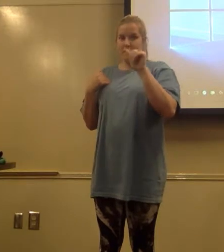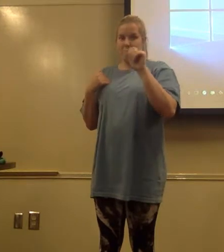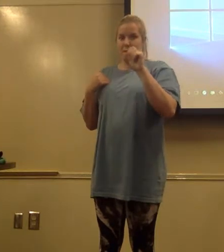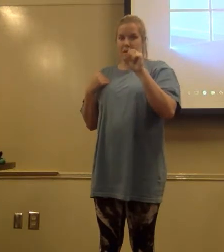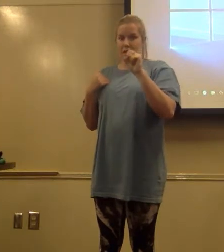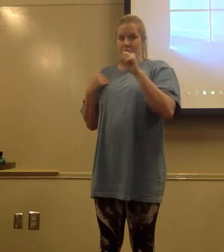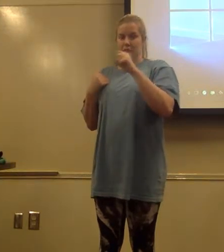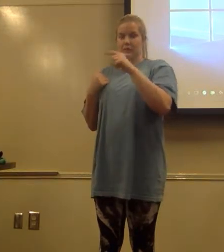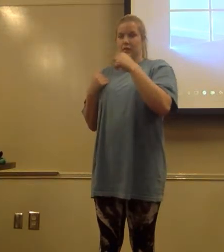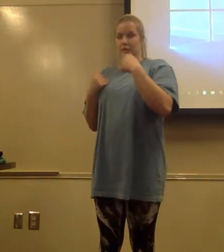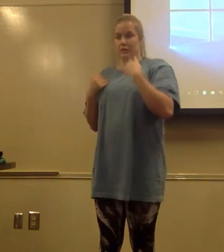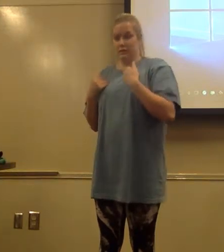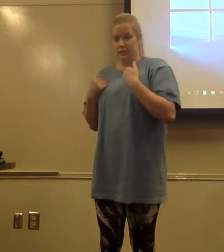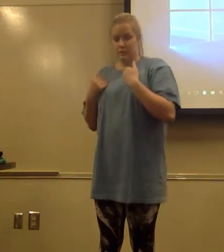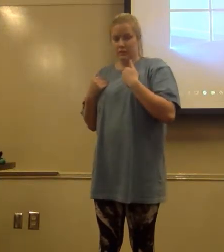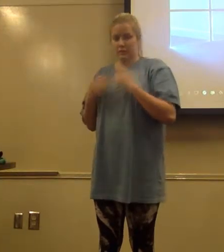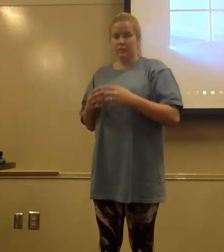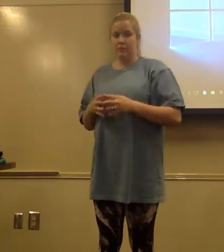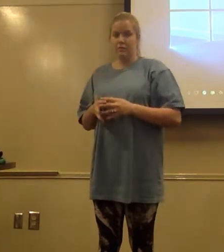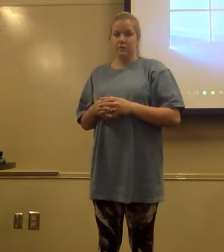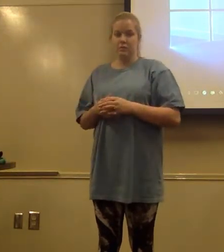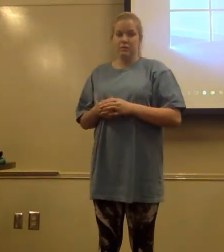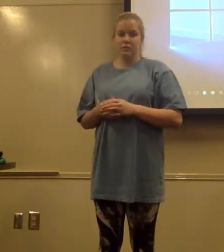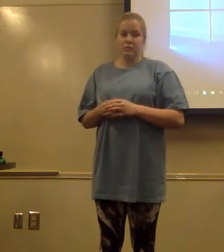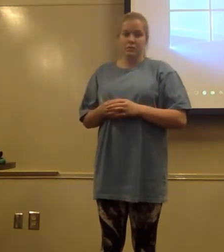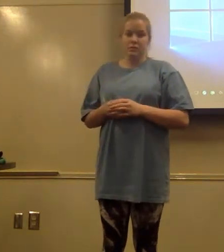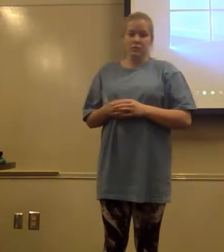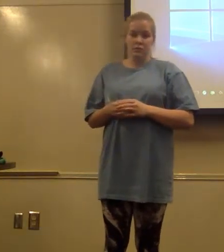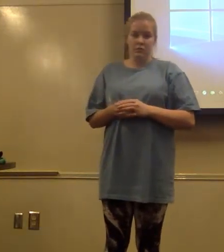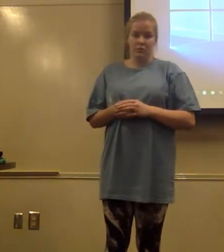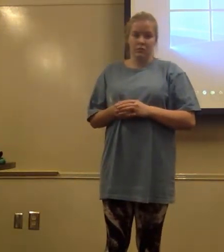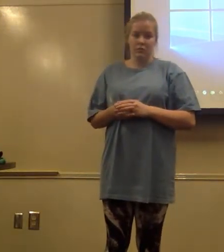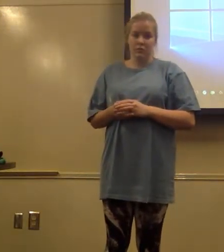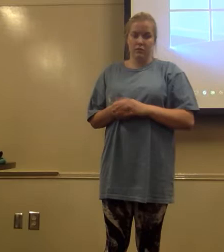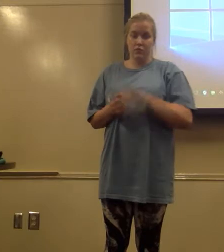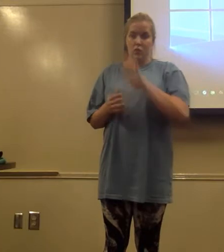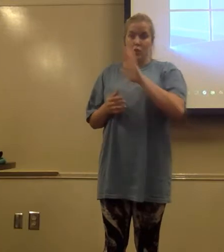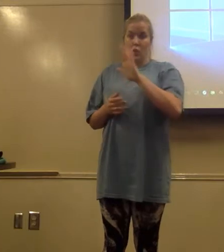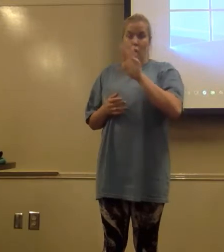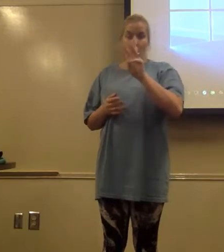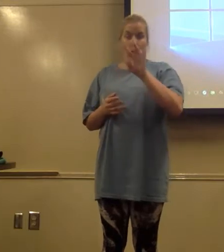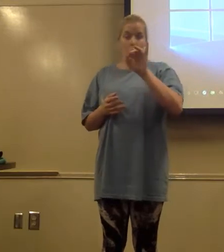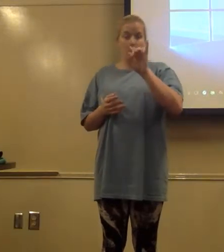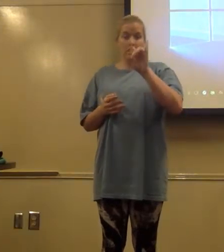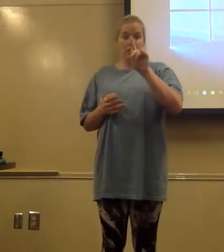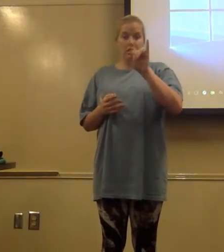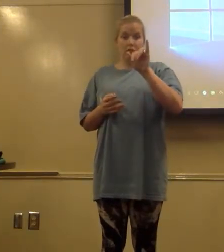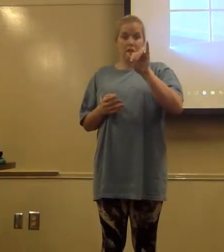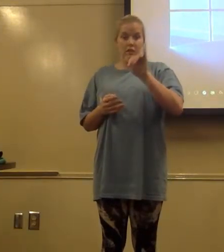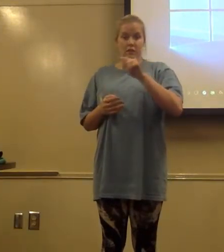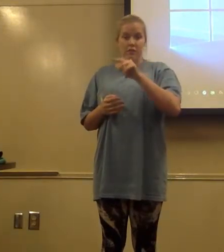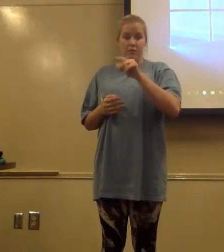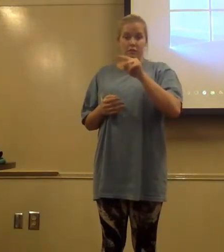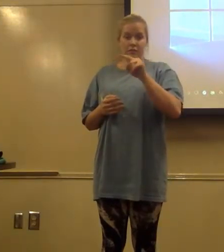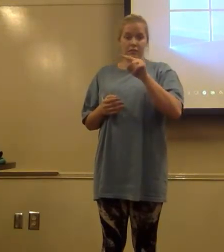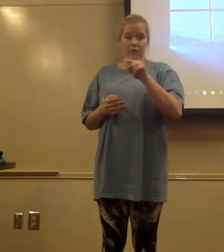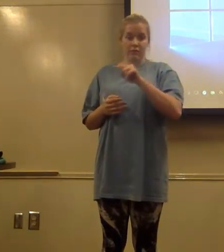up on your Wikipedia page. It says, I'm playing devil's advocate here. But on your Wikipedia page, it says some